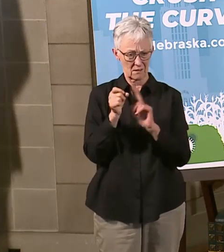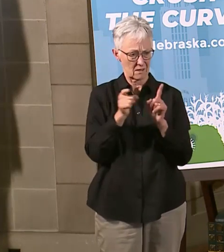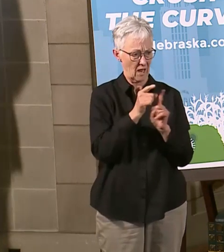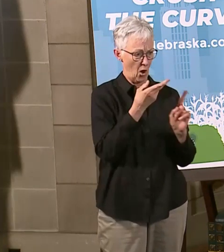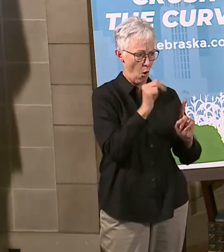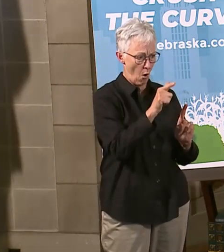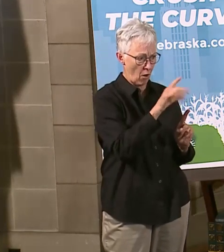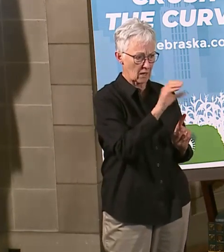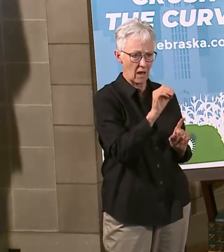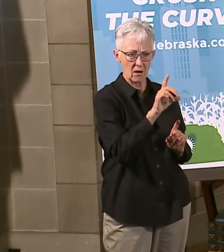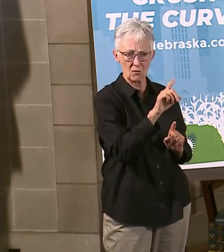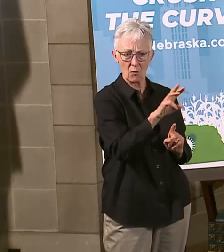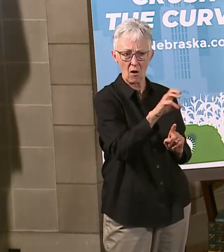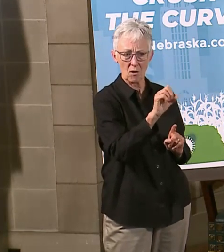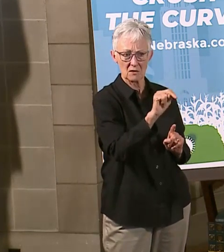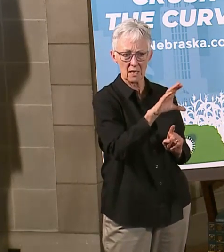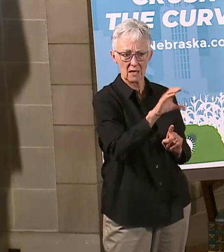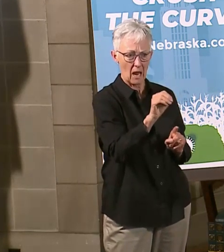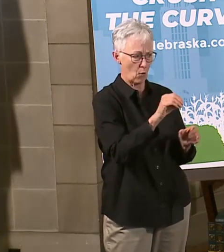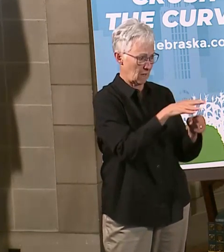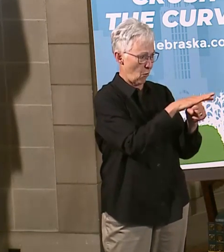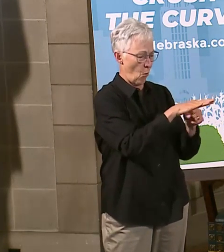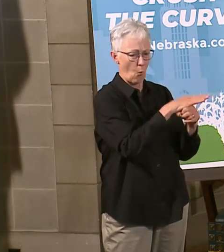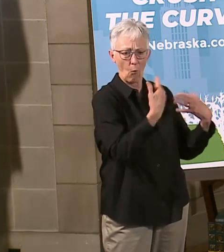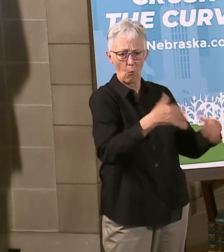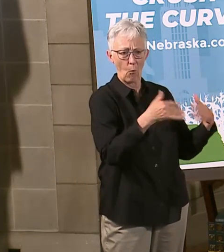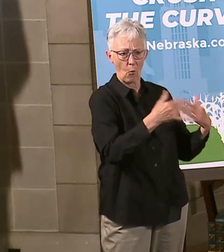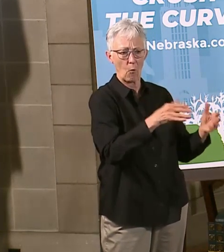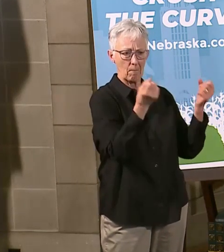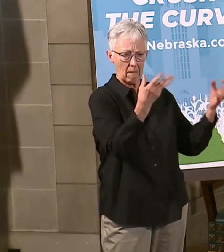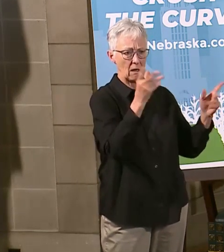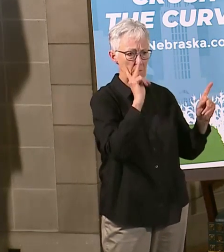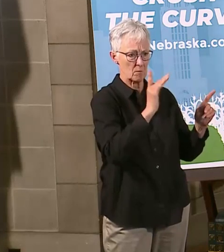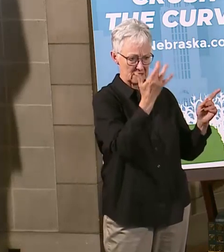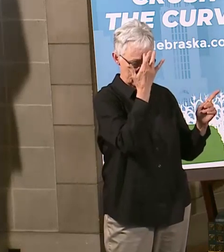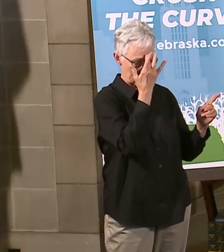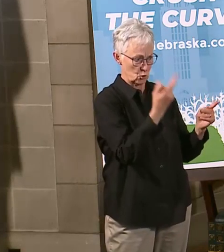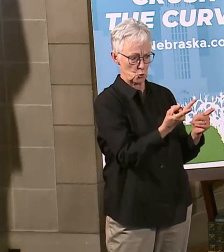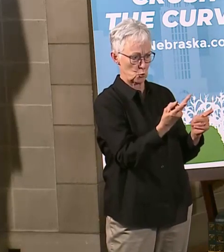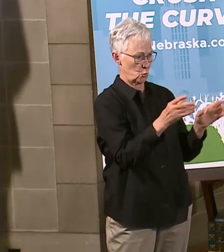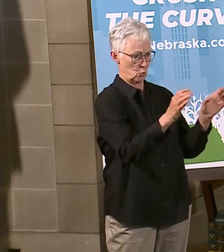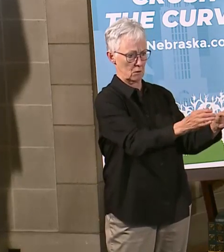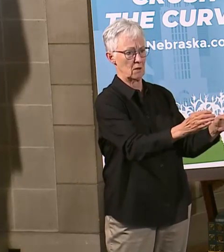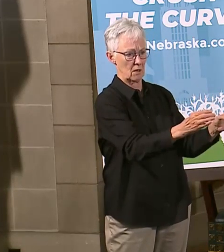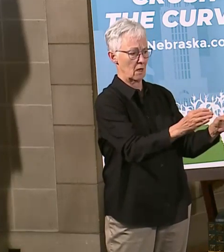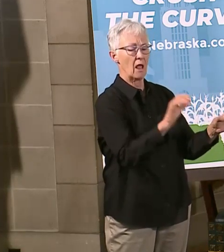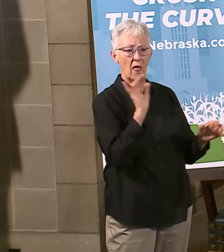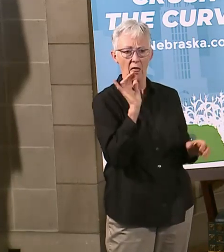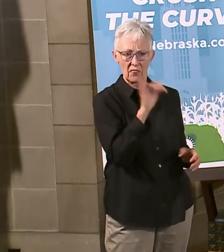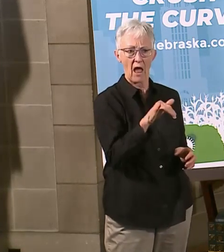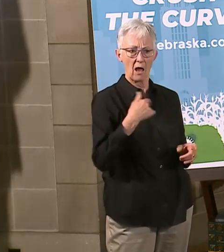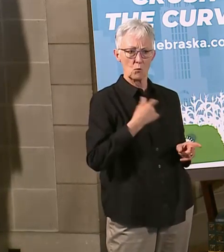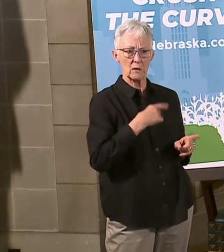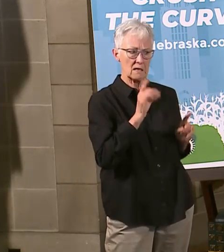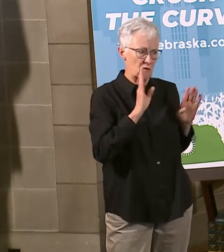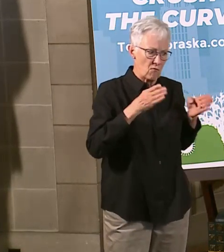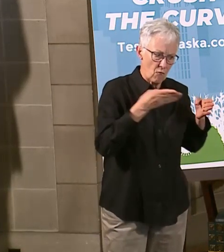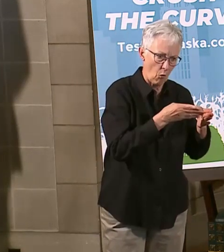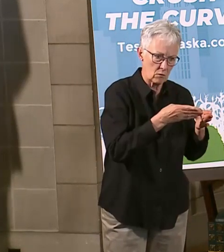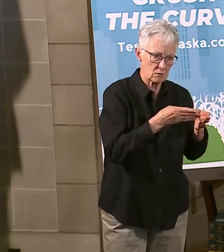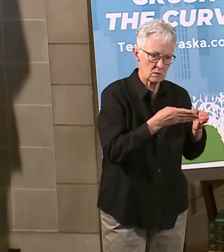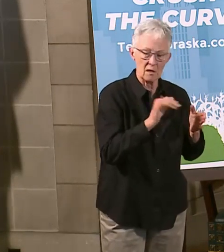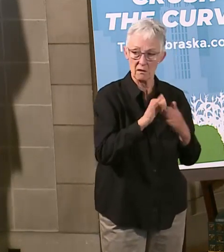have greater need, we're going to deploy resources there. That's how we're going to make sure we don't overwhelm the healthcare system there. And that's one of the reasons why I tell people, we're going to be doing social distancing for a